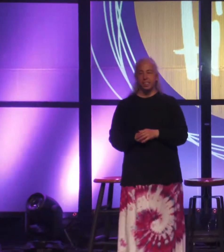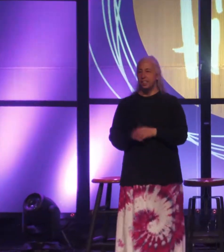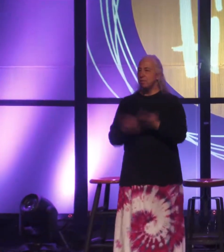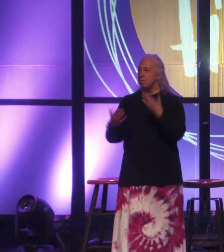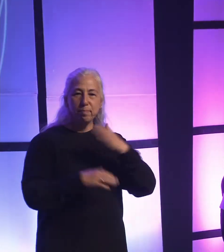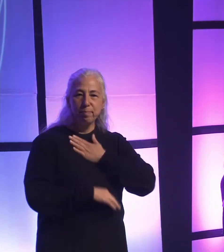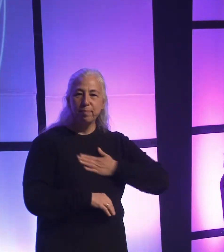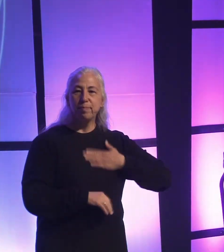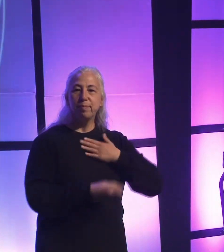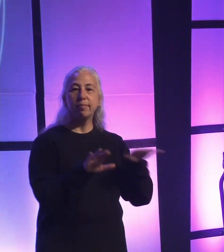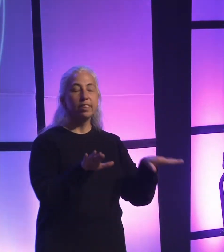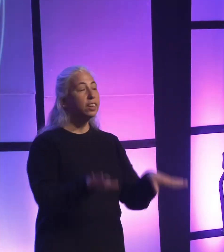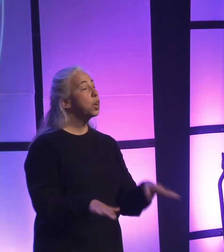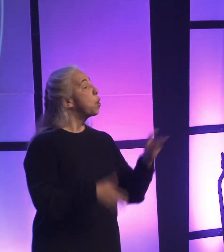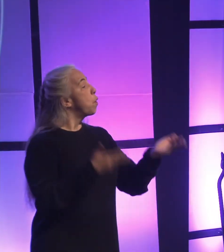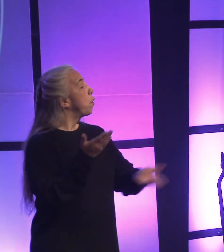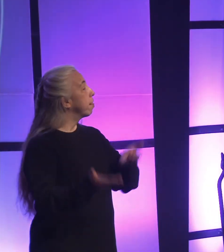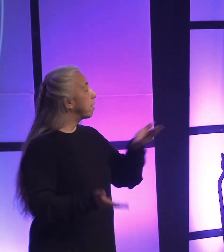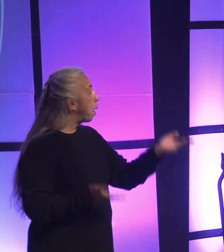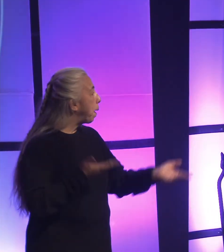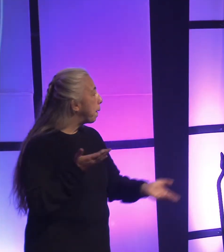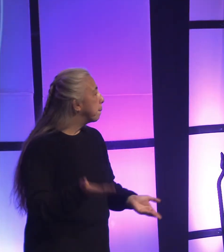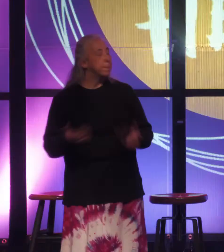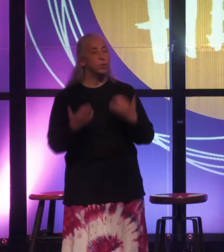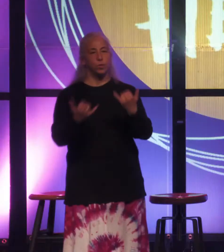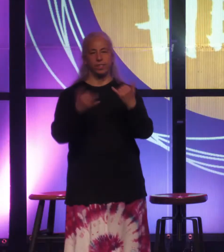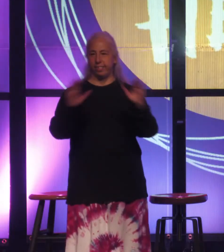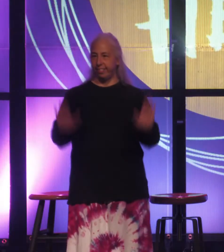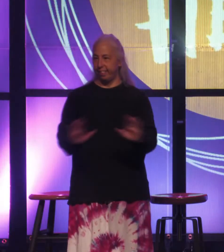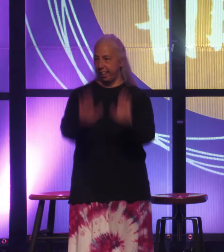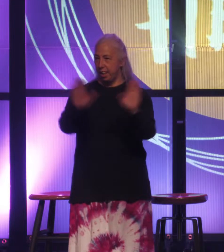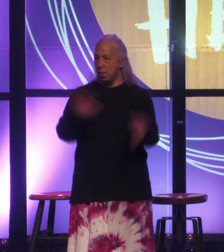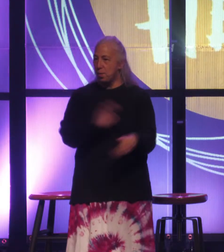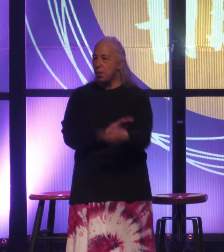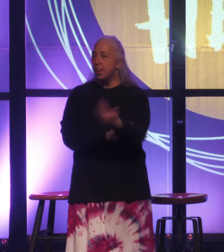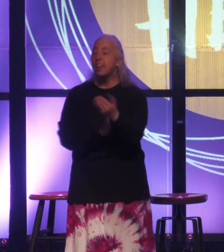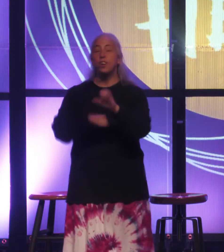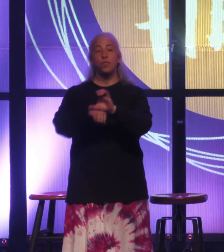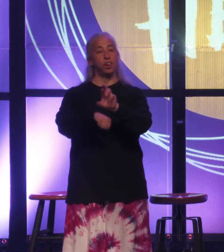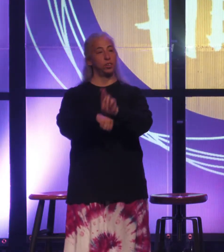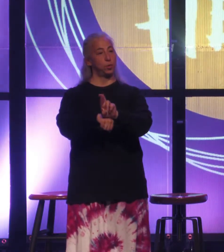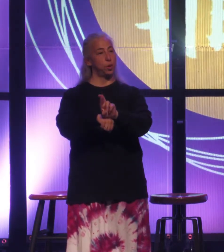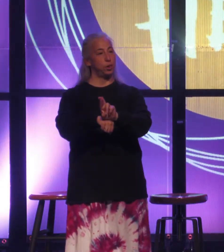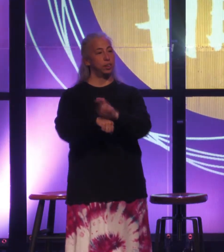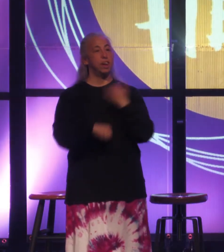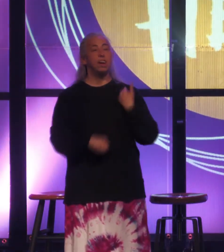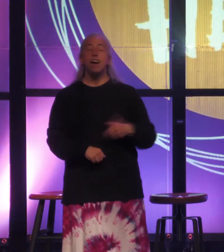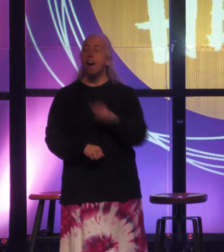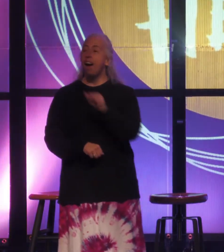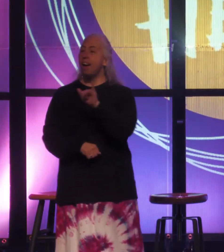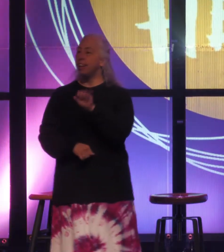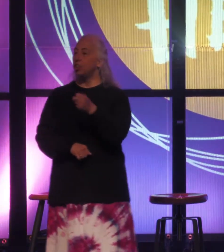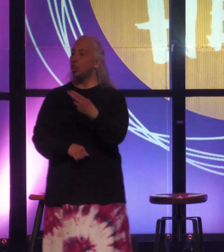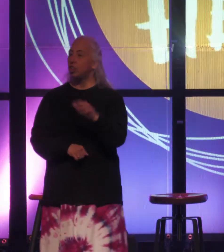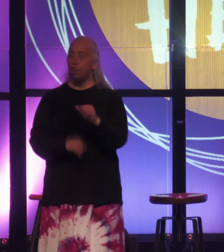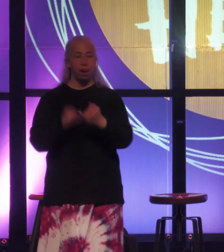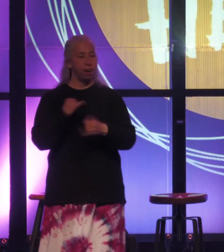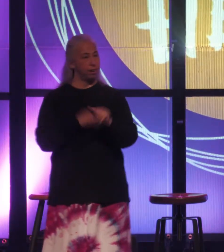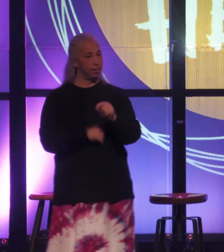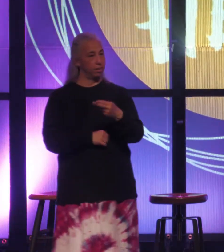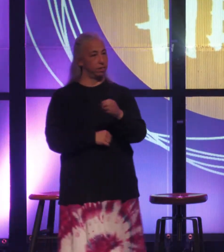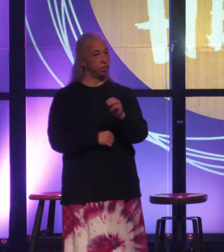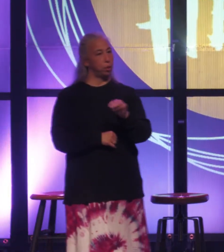Seated. Welcome, welcome, welcome to this Sunday morning at Crossroads Church. My name is Aisha Thomas. I have been a member here